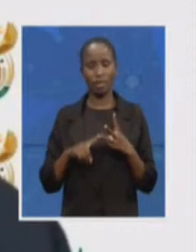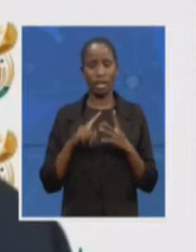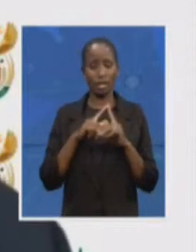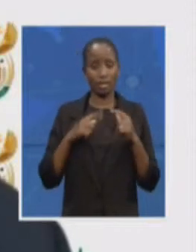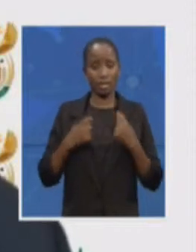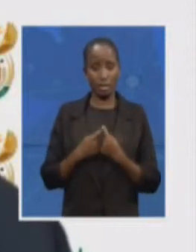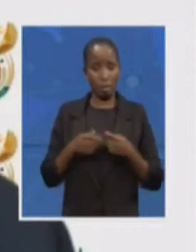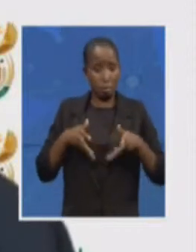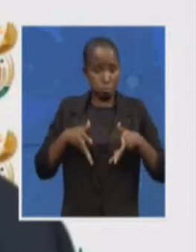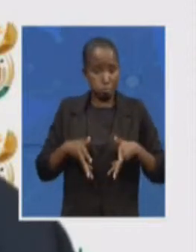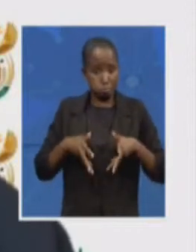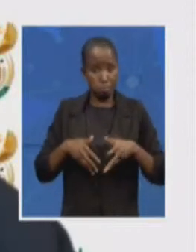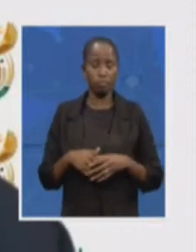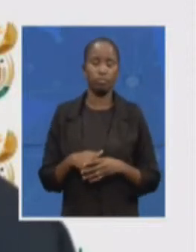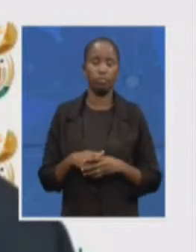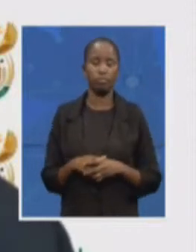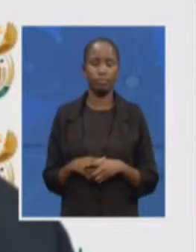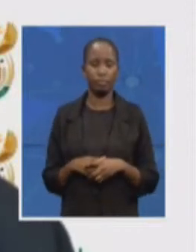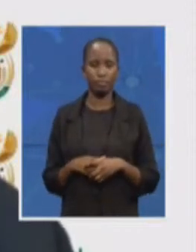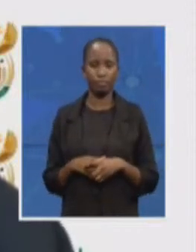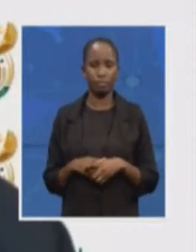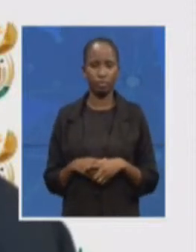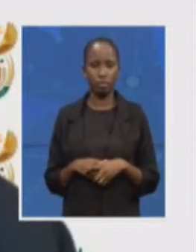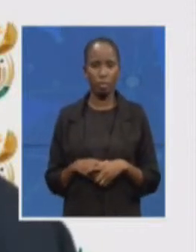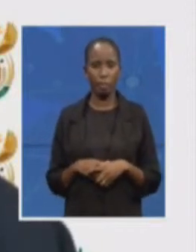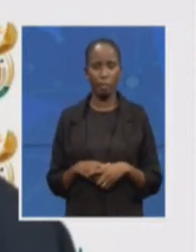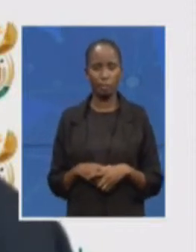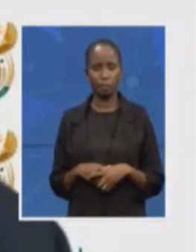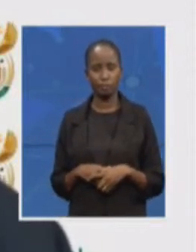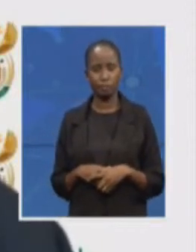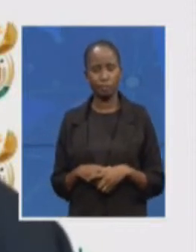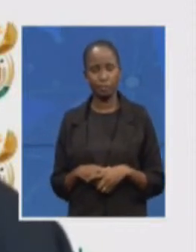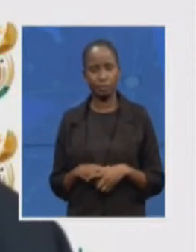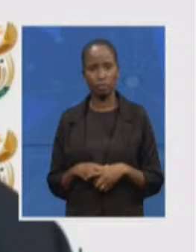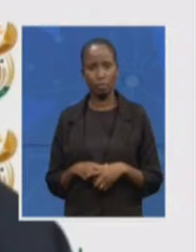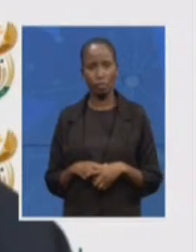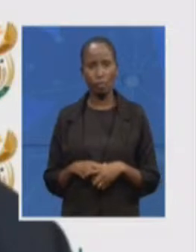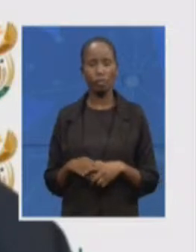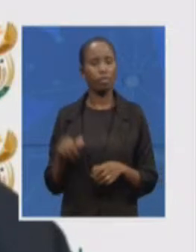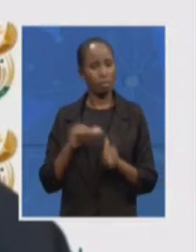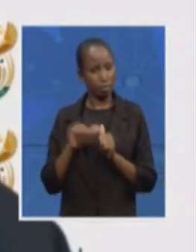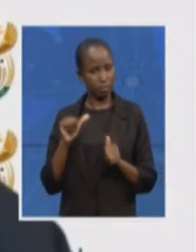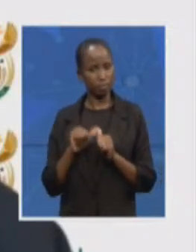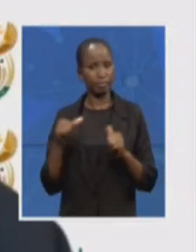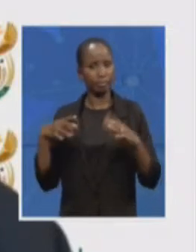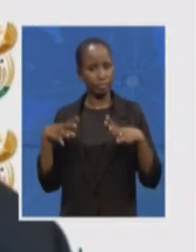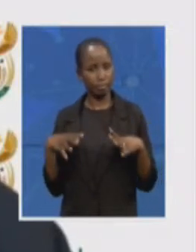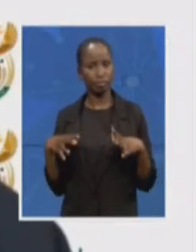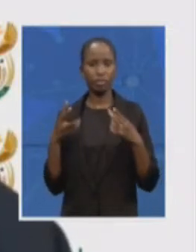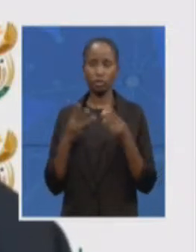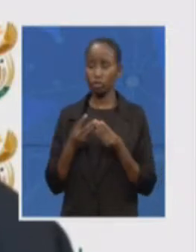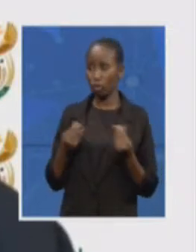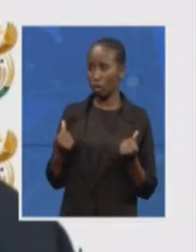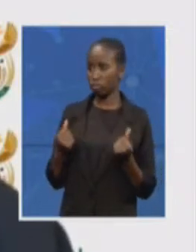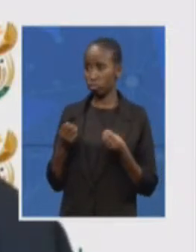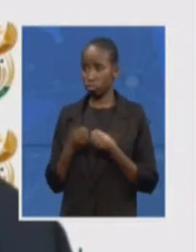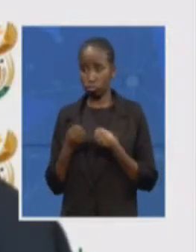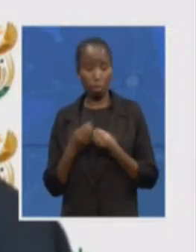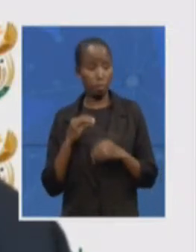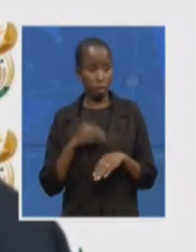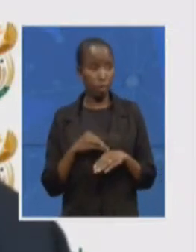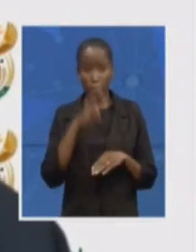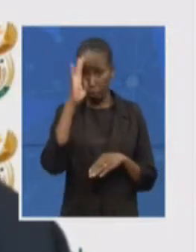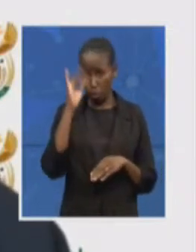better off dealing with an enemy you know than an enemy you don't know. So you can imagine if we're just